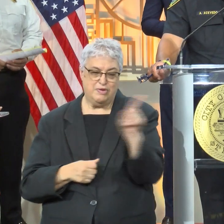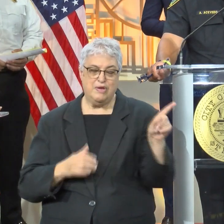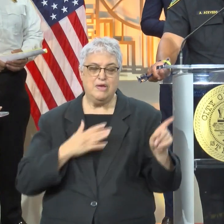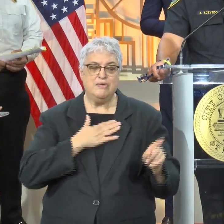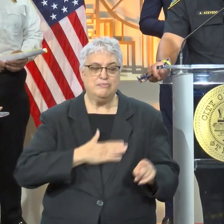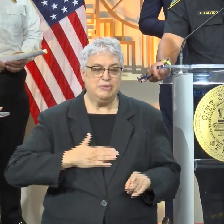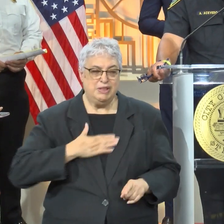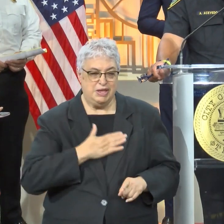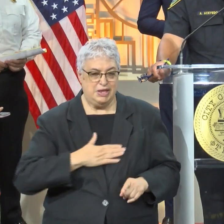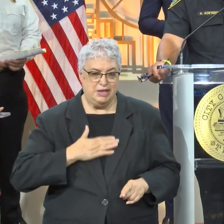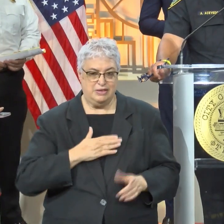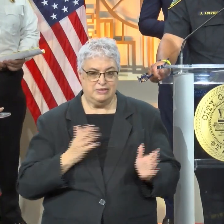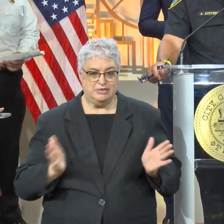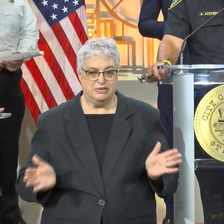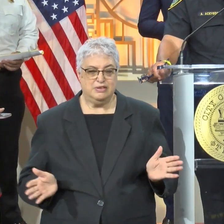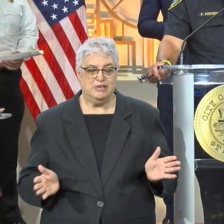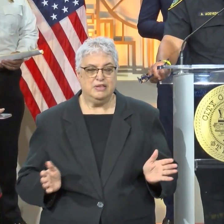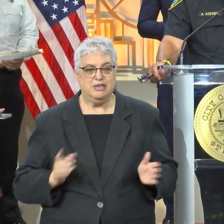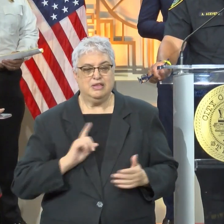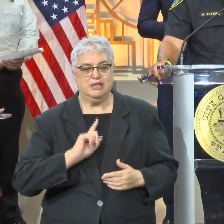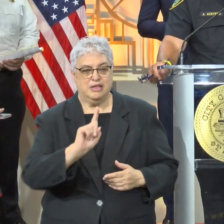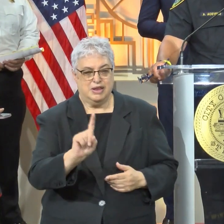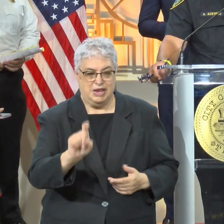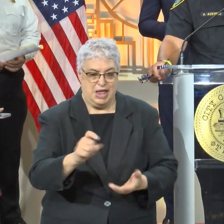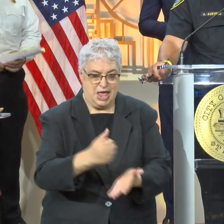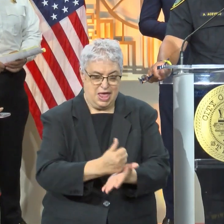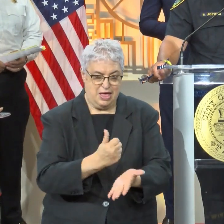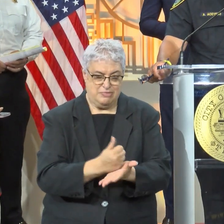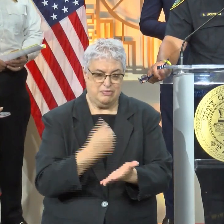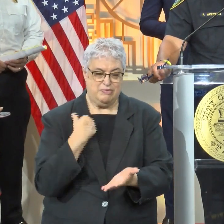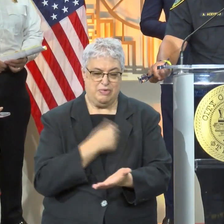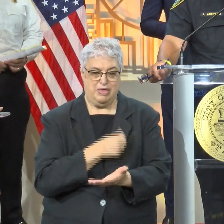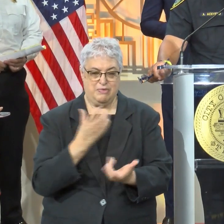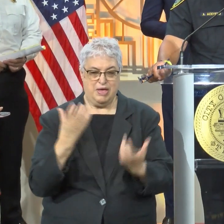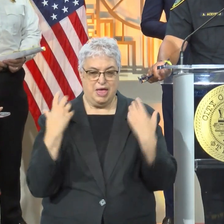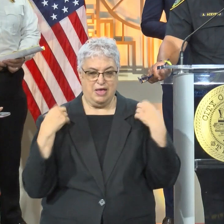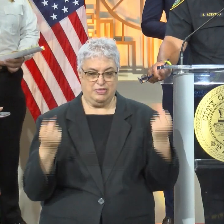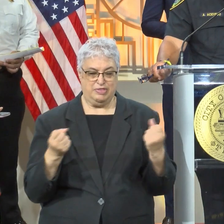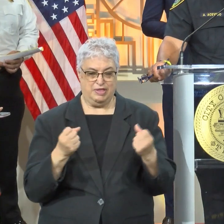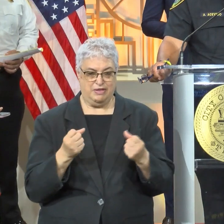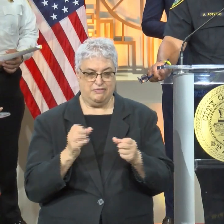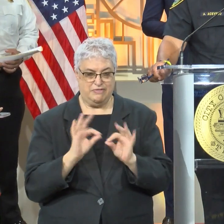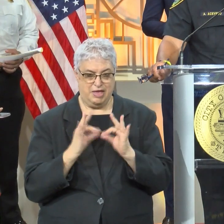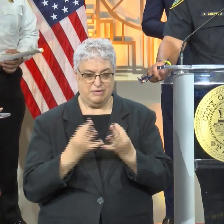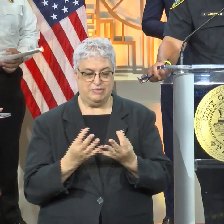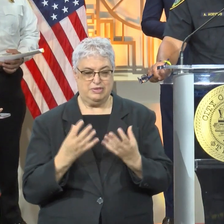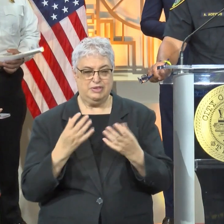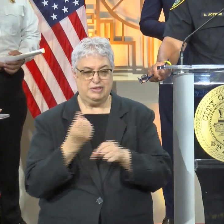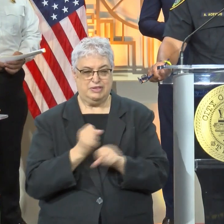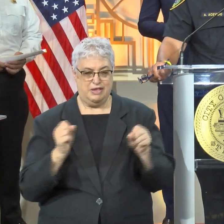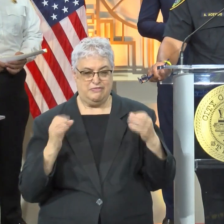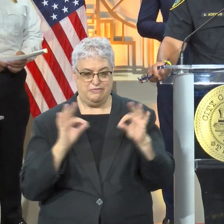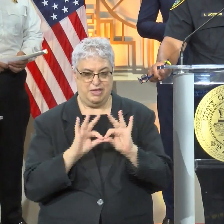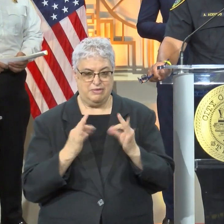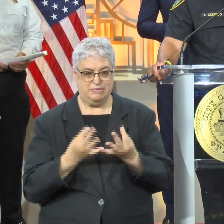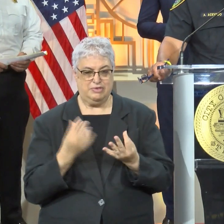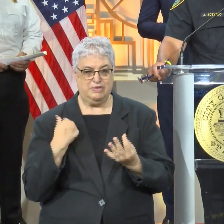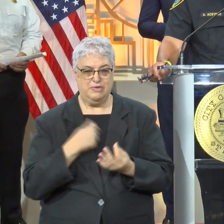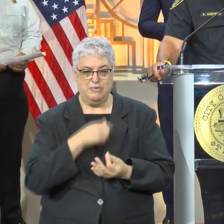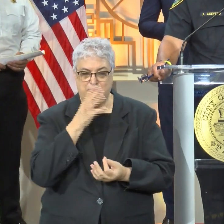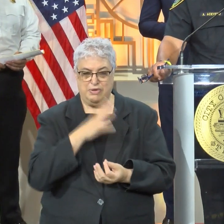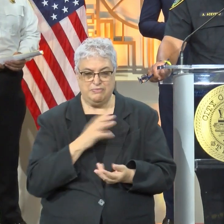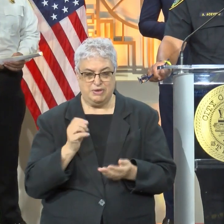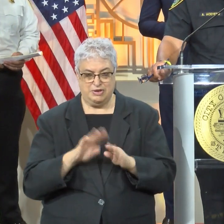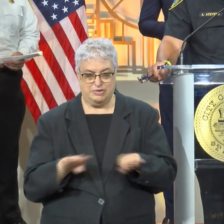forward. We're here to help you, because at the end of the day, what we want is we want healthy families, we want safe families, and we want especially our women and